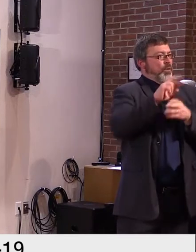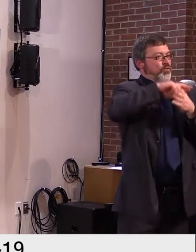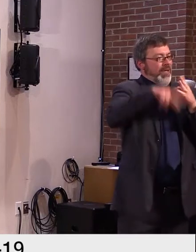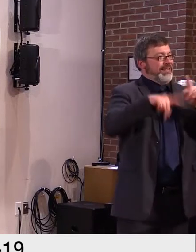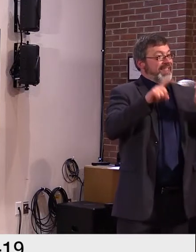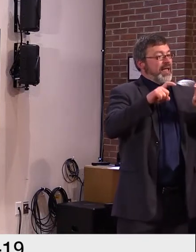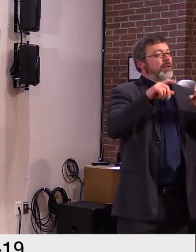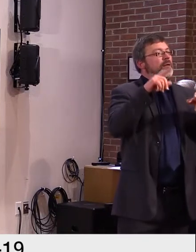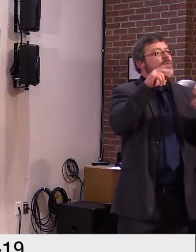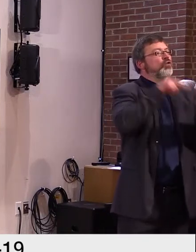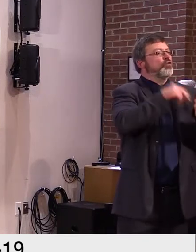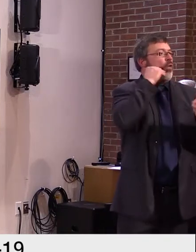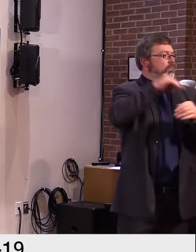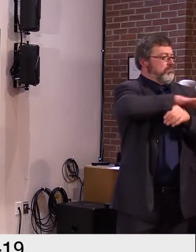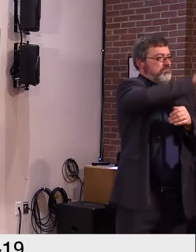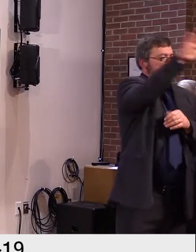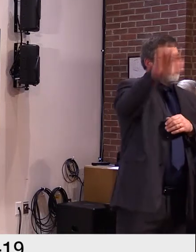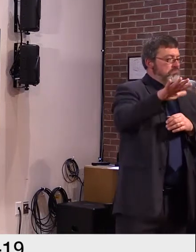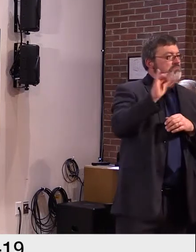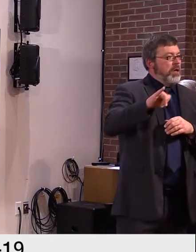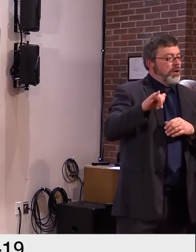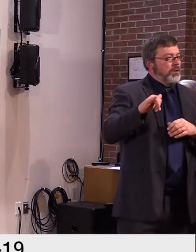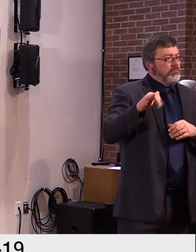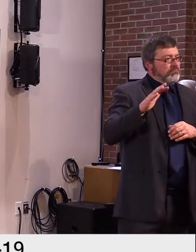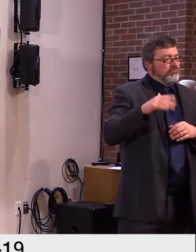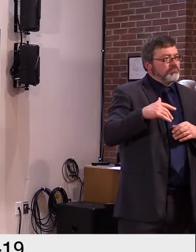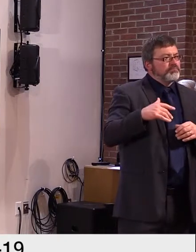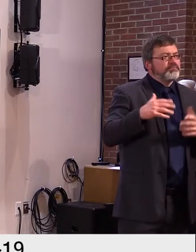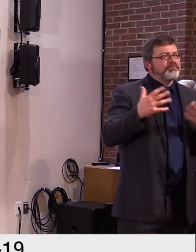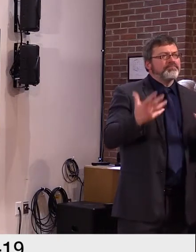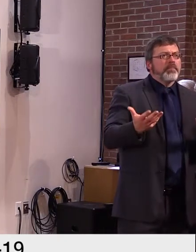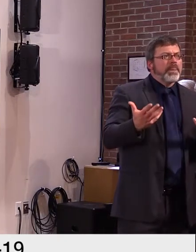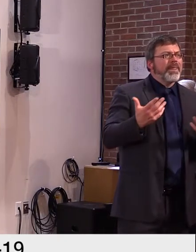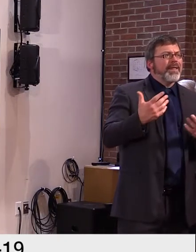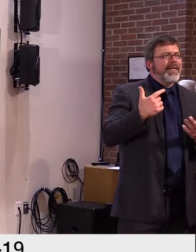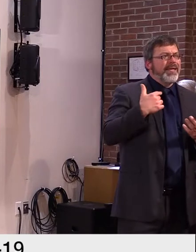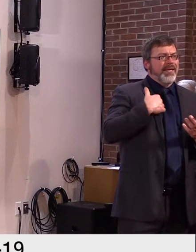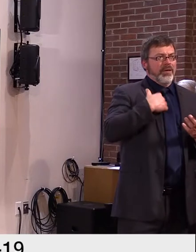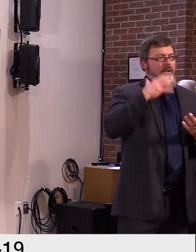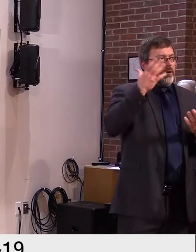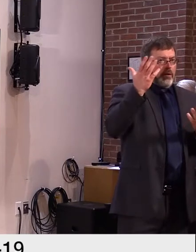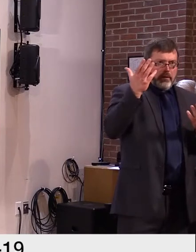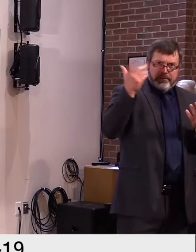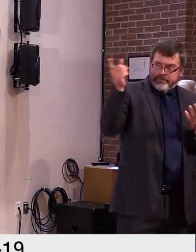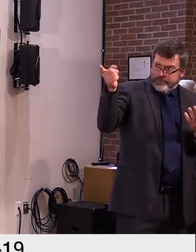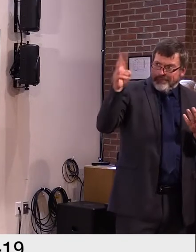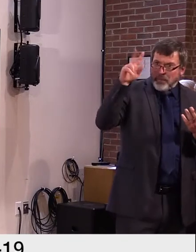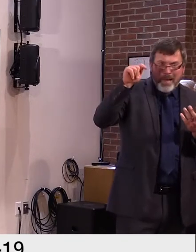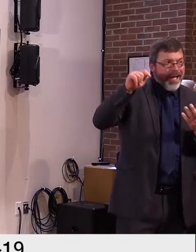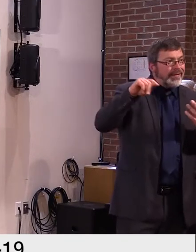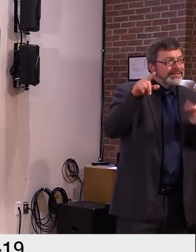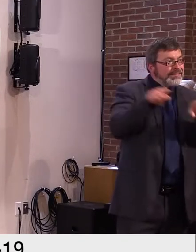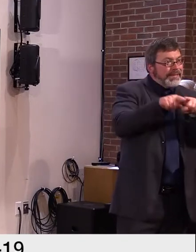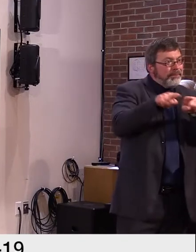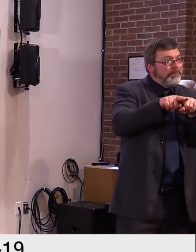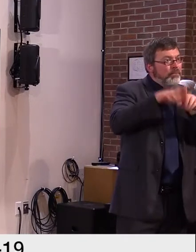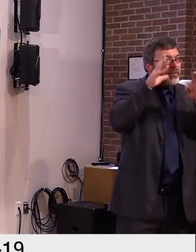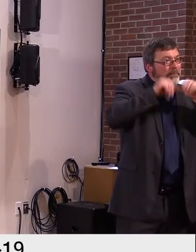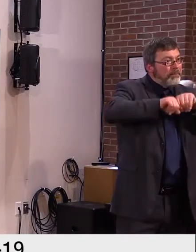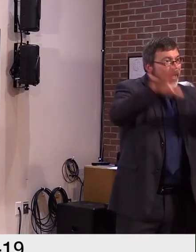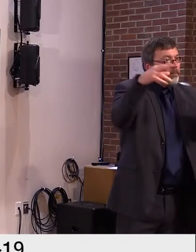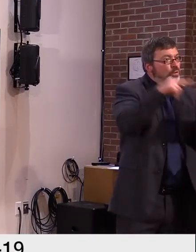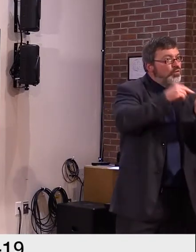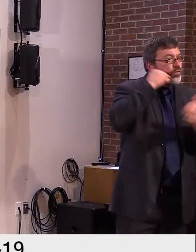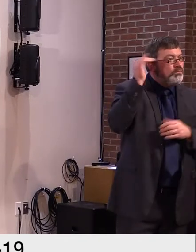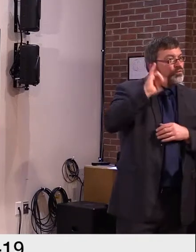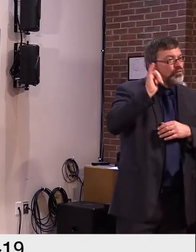state would kind of, at what point the state would consider that kind of move, or whether, you know, the